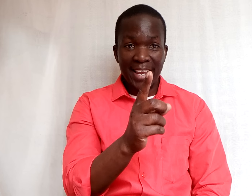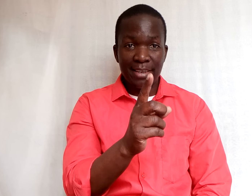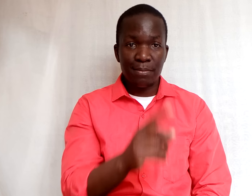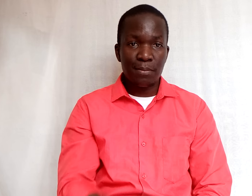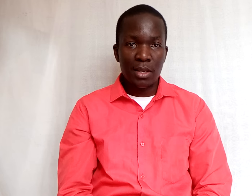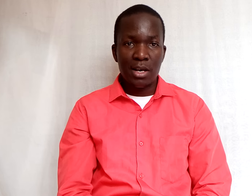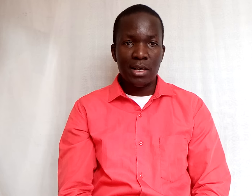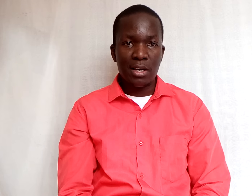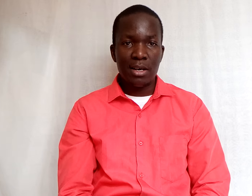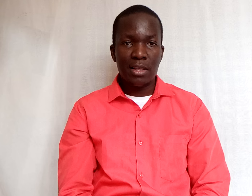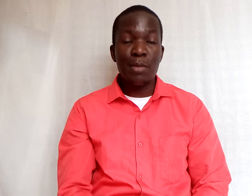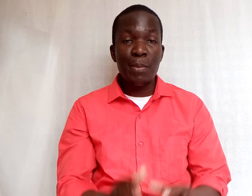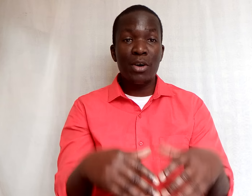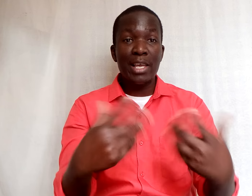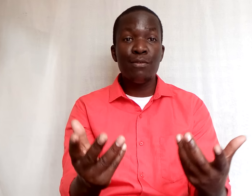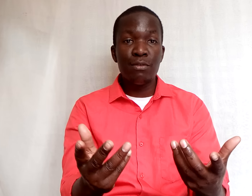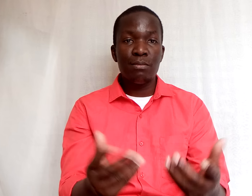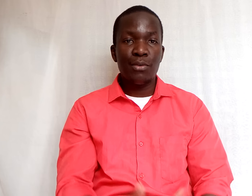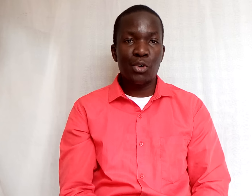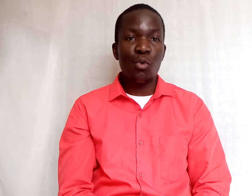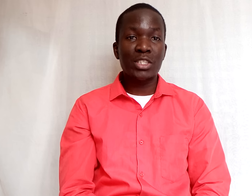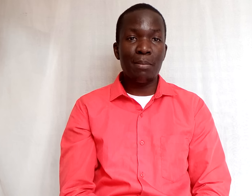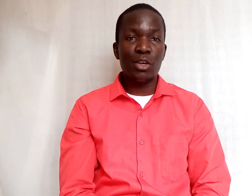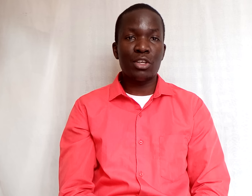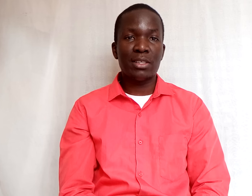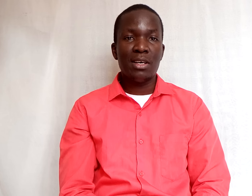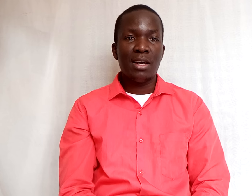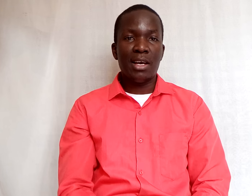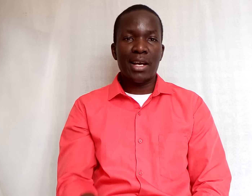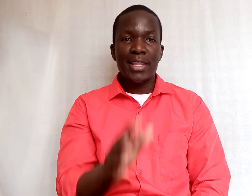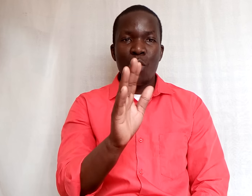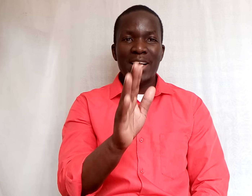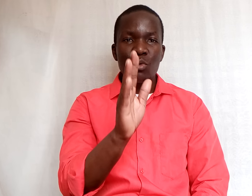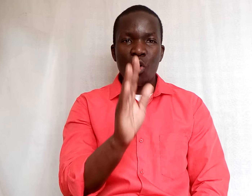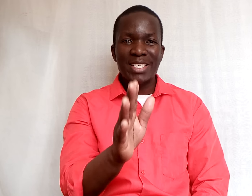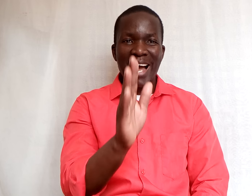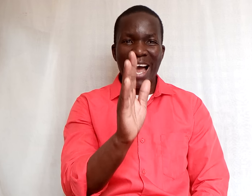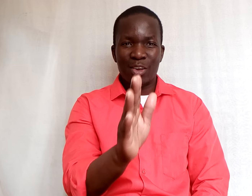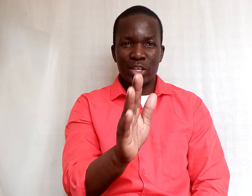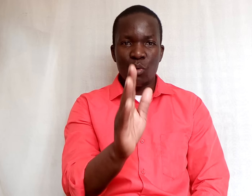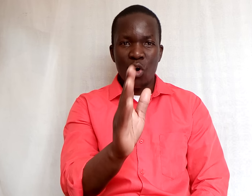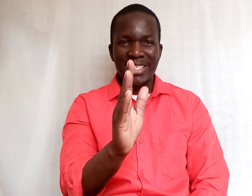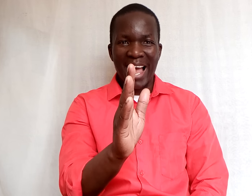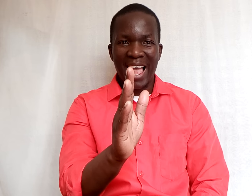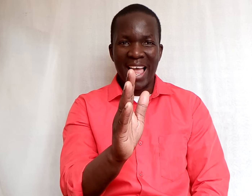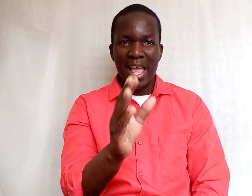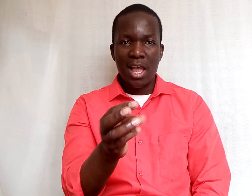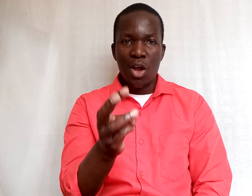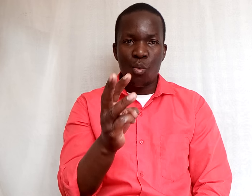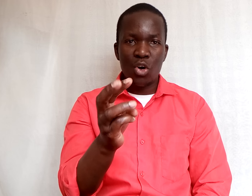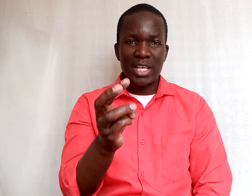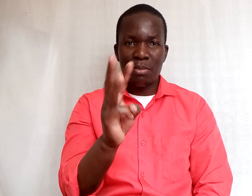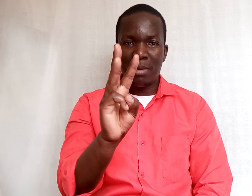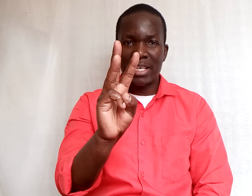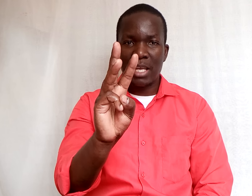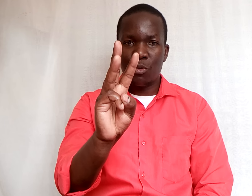sign that people give for watermelon. The word water alone, water. Water, remember last time we